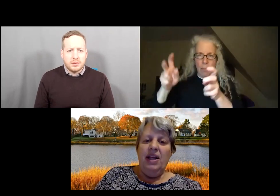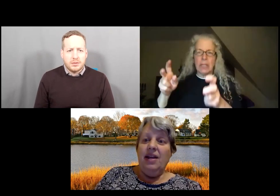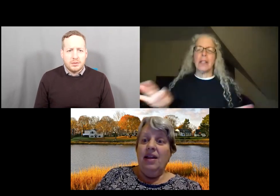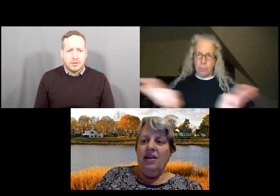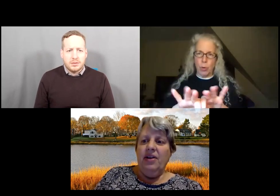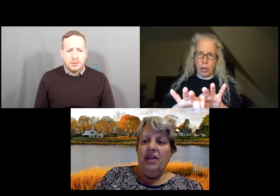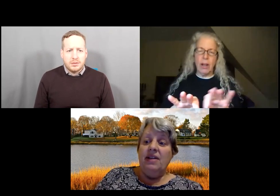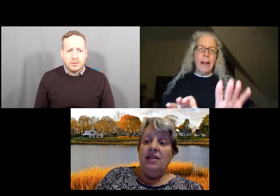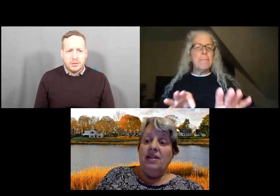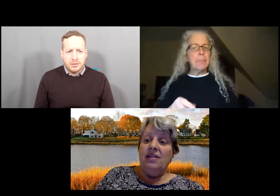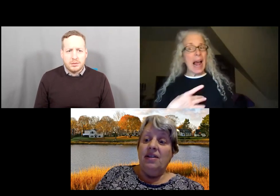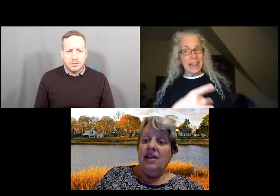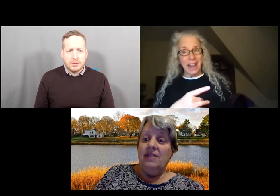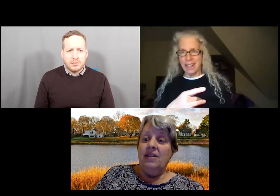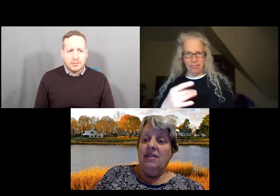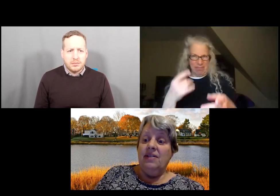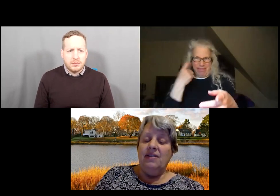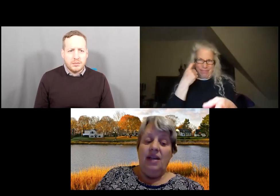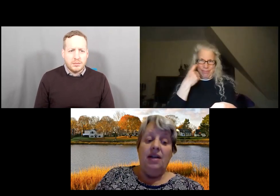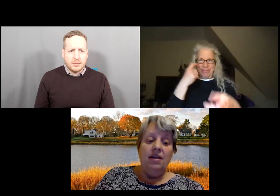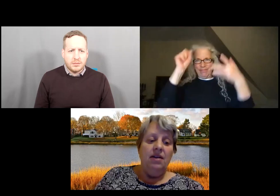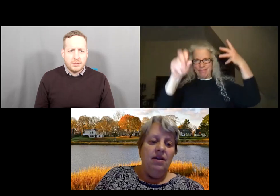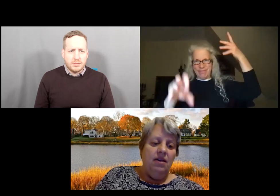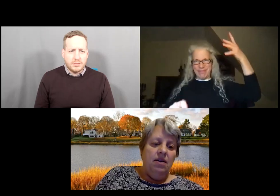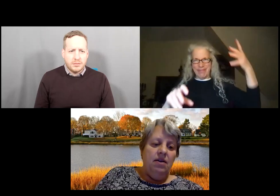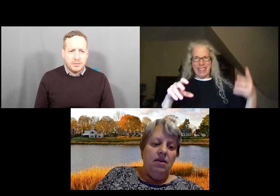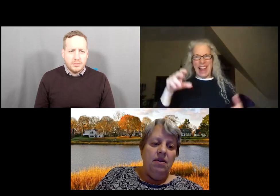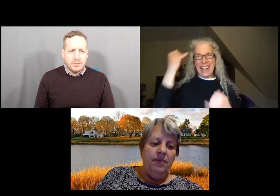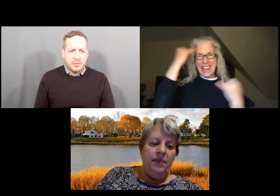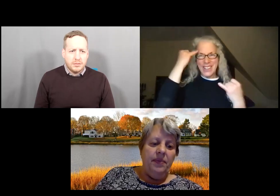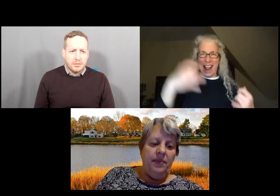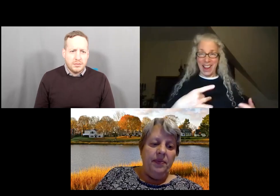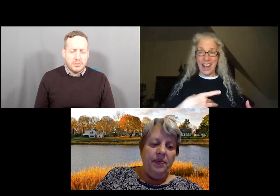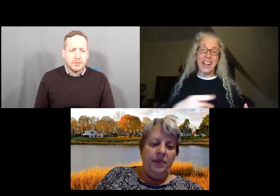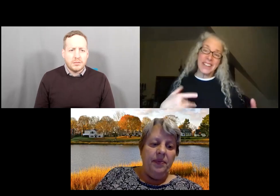But I like all these ideas. I think it's exciting.